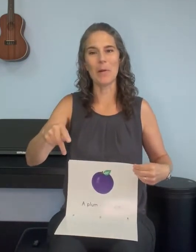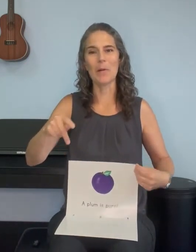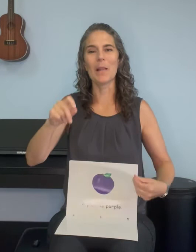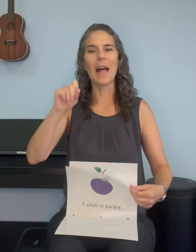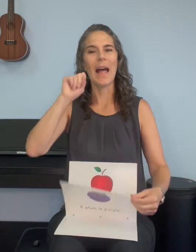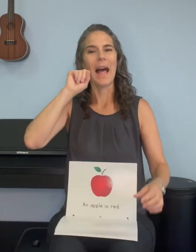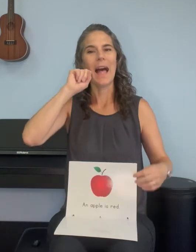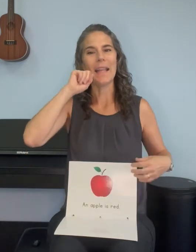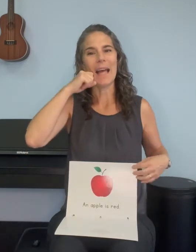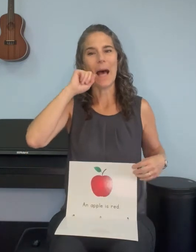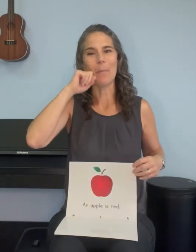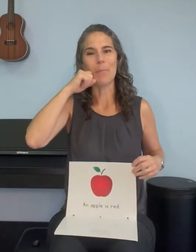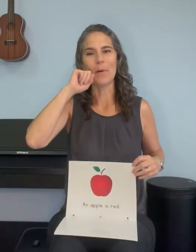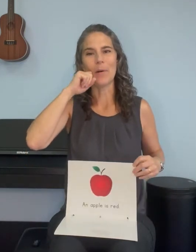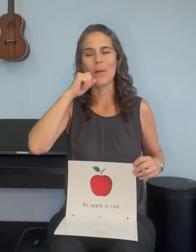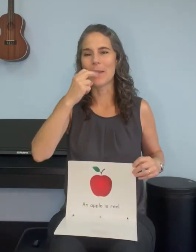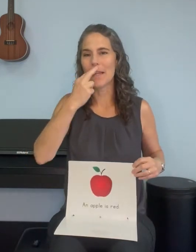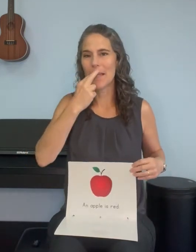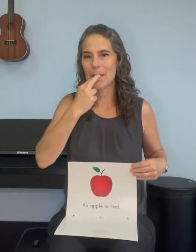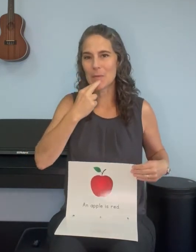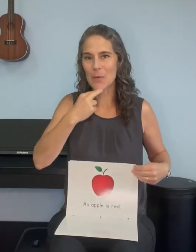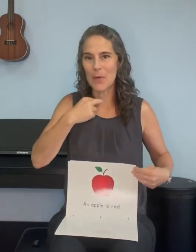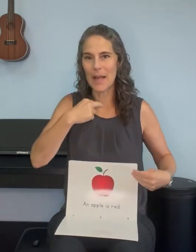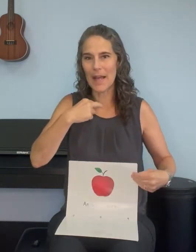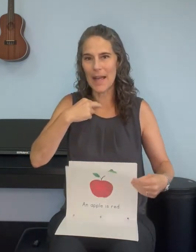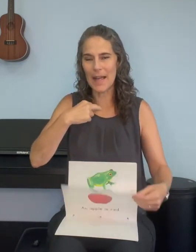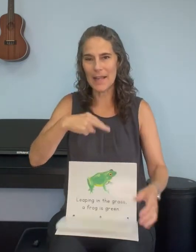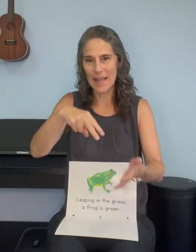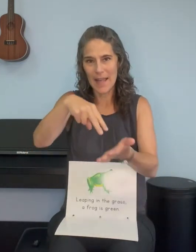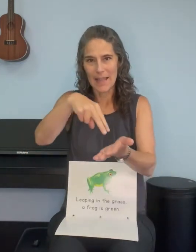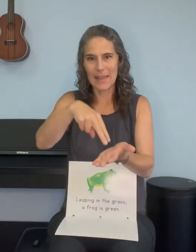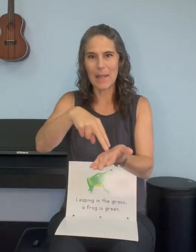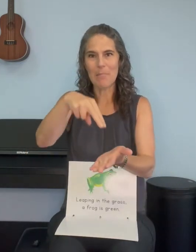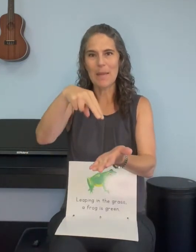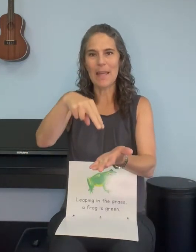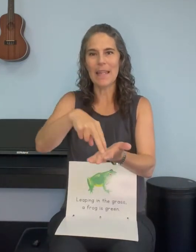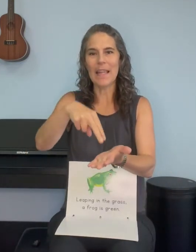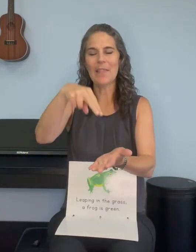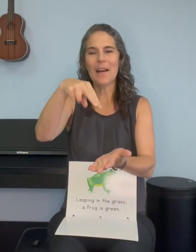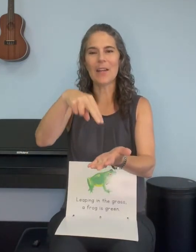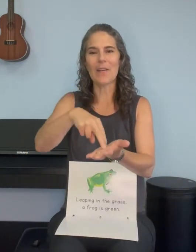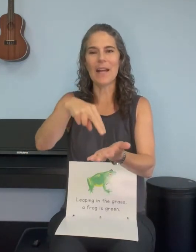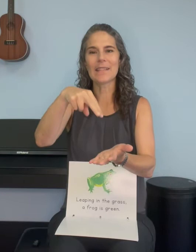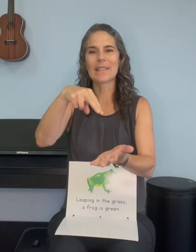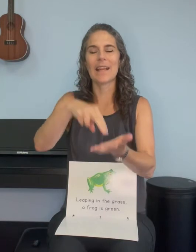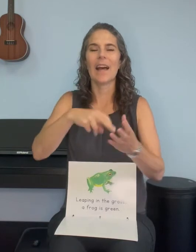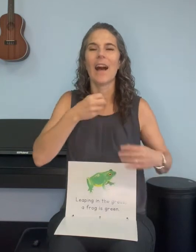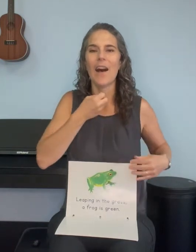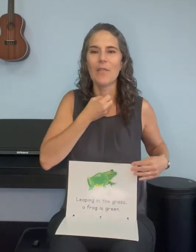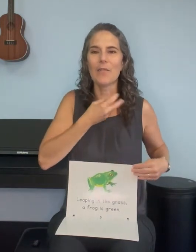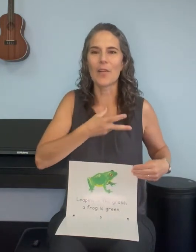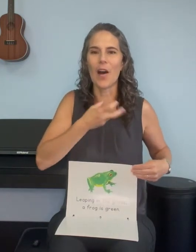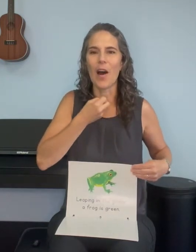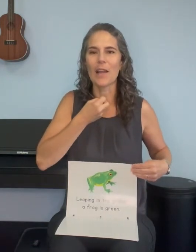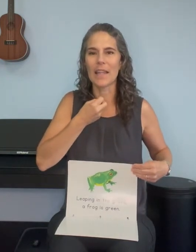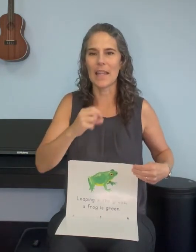purple, an apple is red. Leaping in the grass, a frog